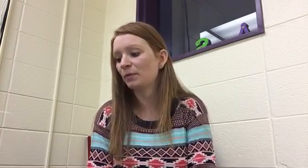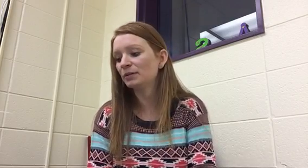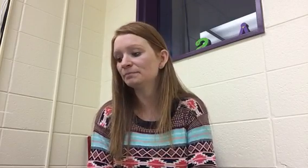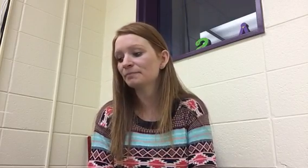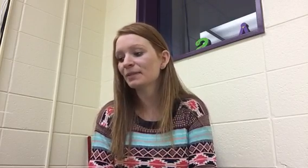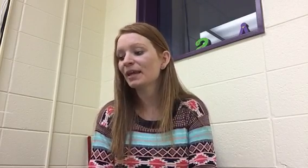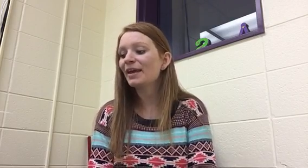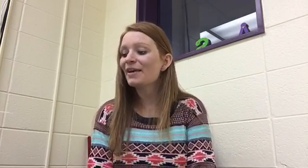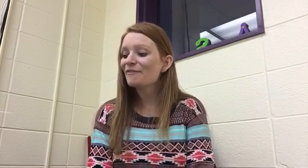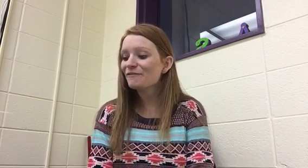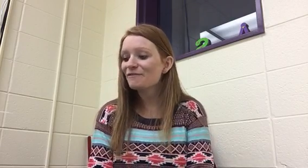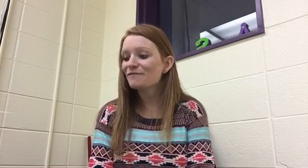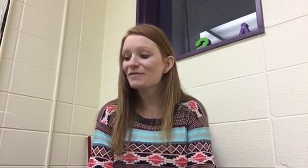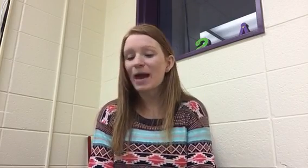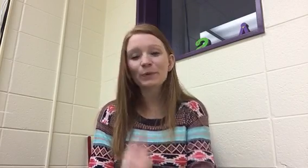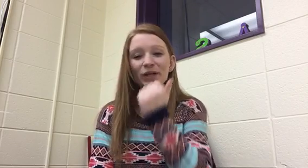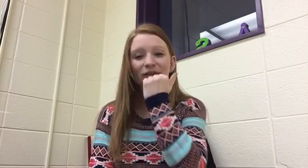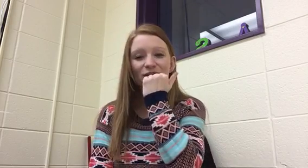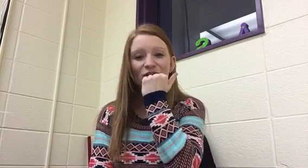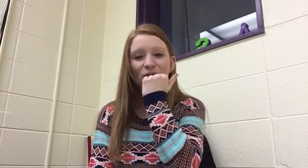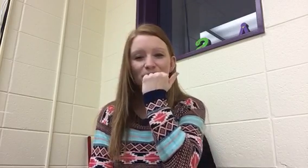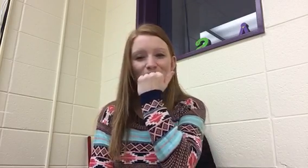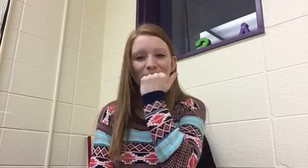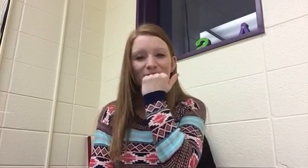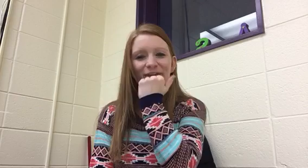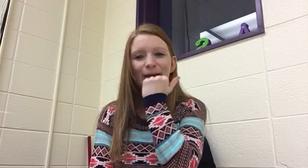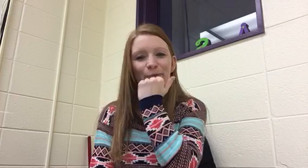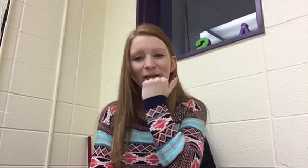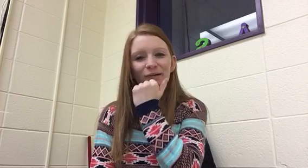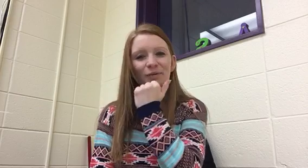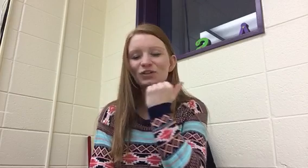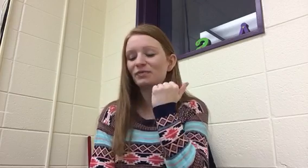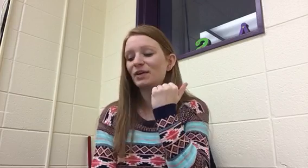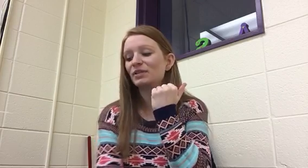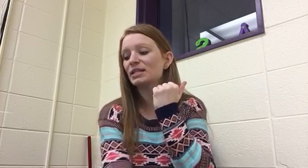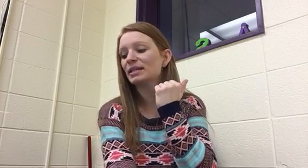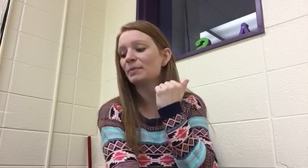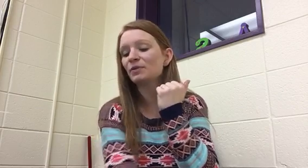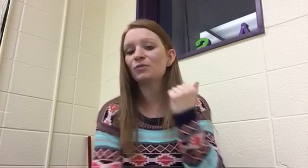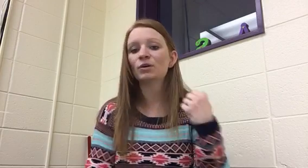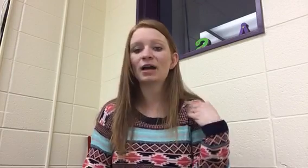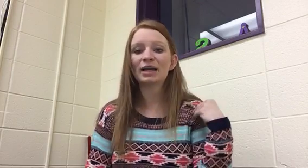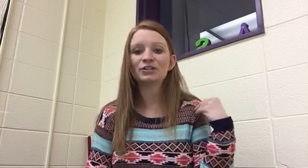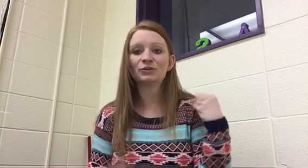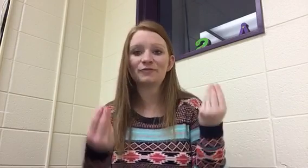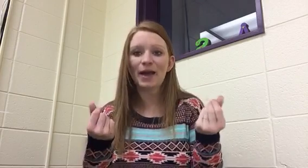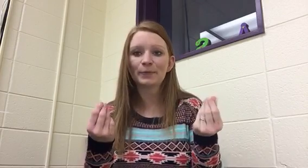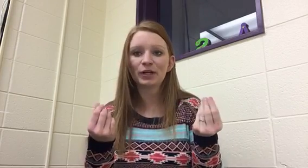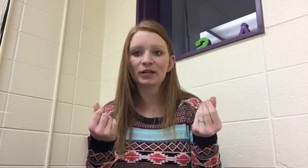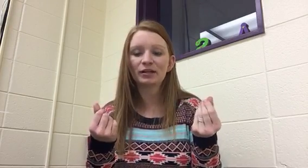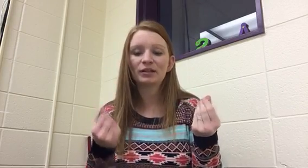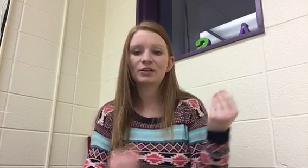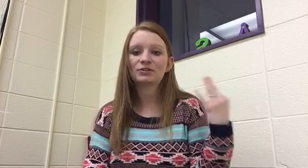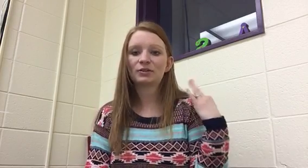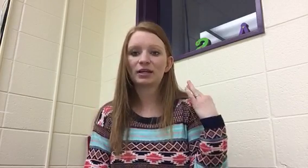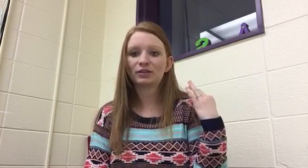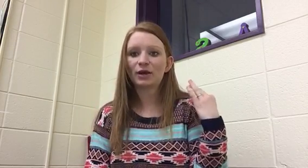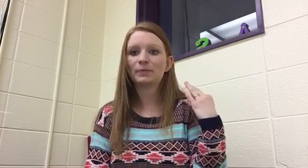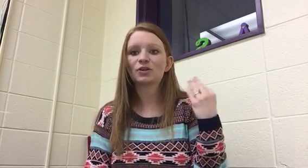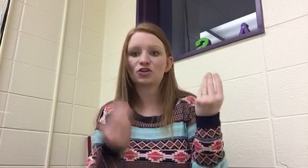one. Fabric, they show fabric, which I've never seen that before. I do fabric, so like grab your